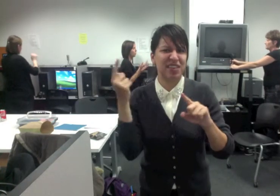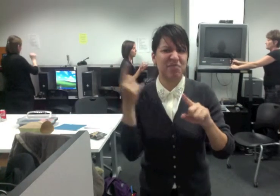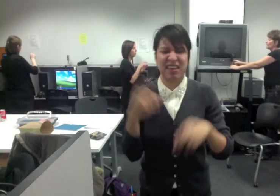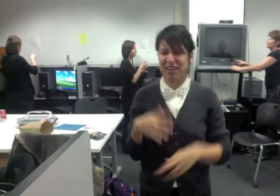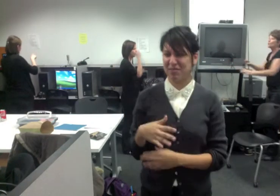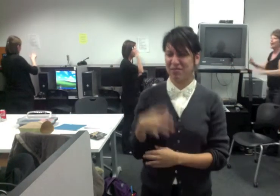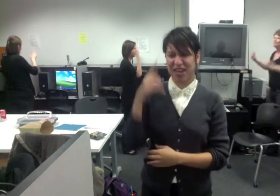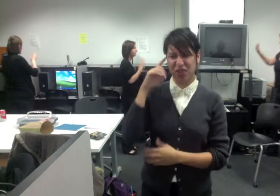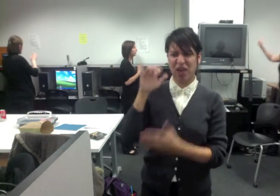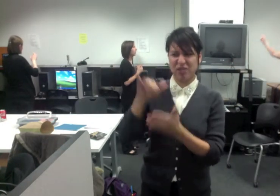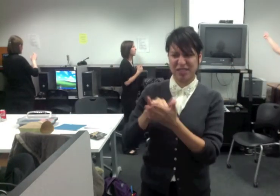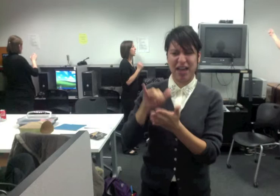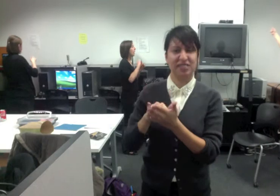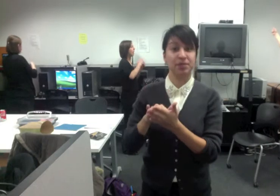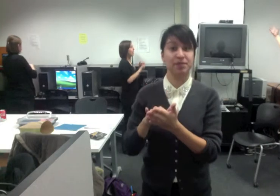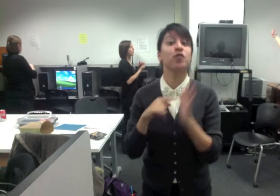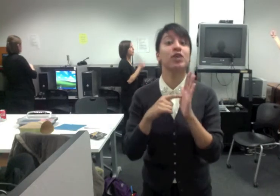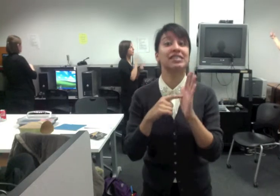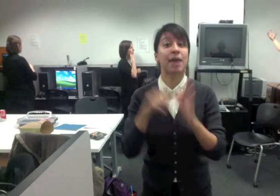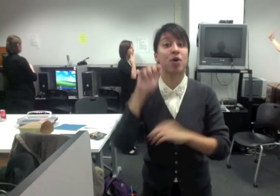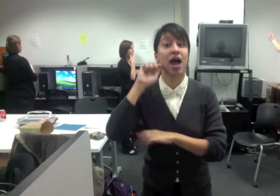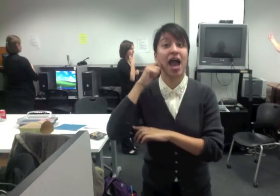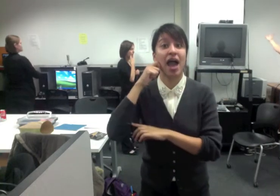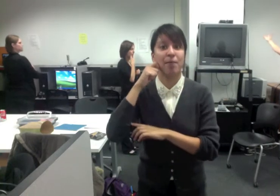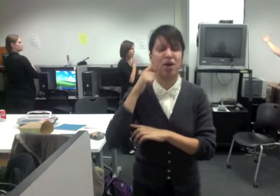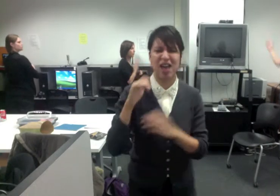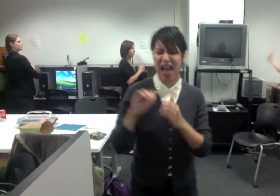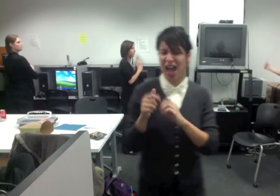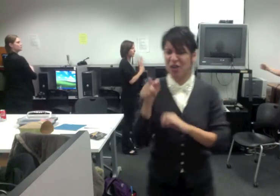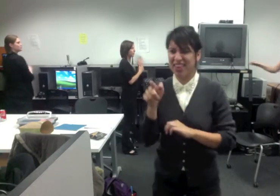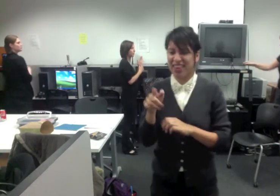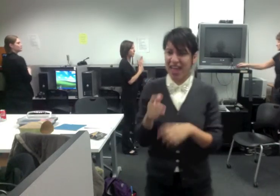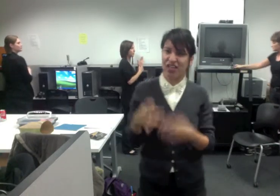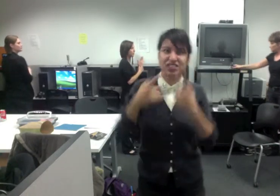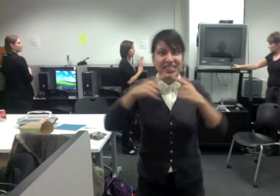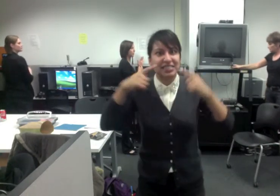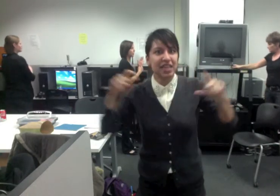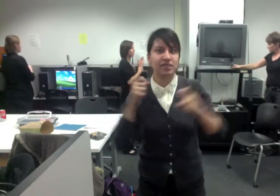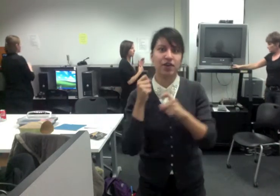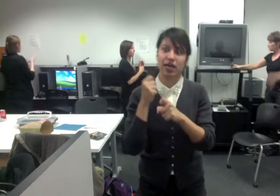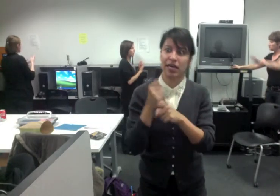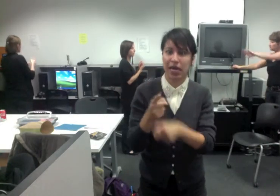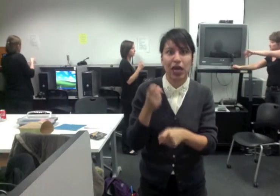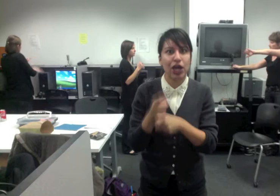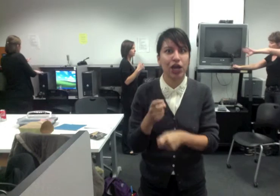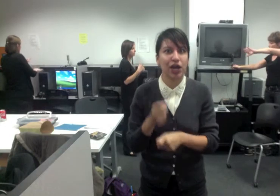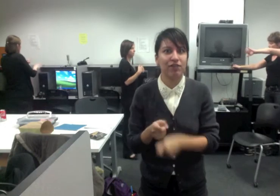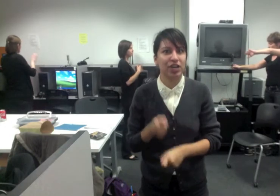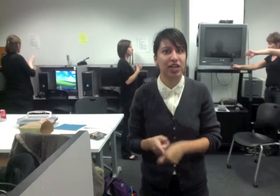after year after year, they're more innovative than all their competition. And yet, they're just a computer company. They're just like everyone else. They